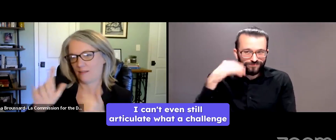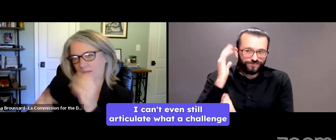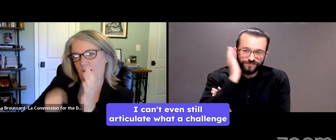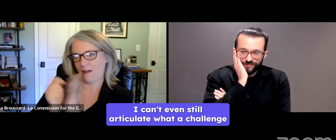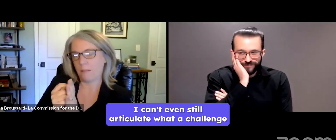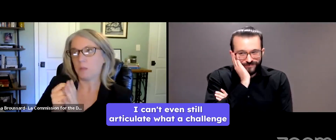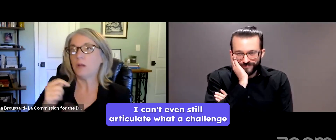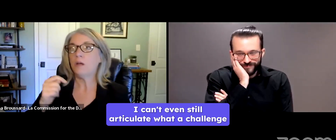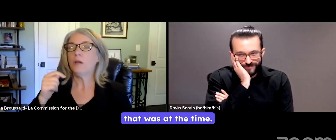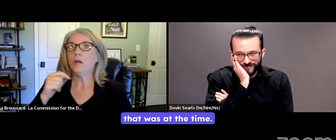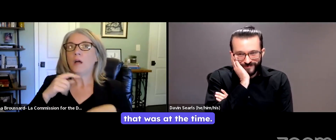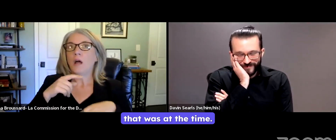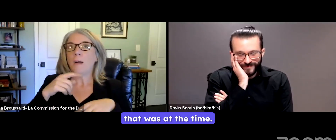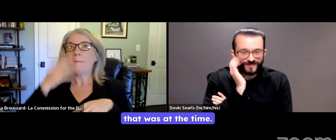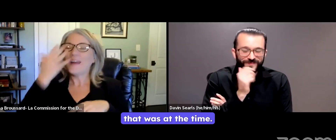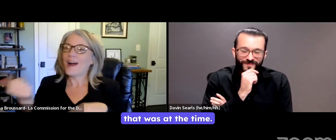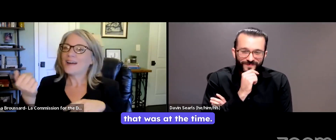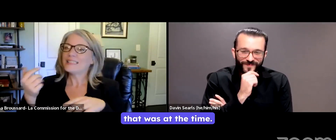articulate what a challenge that was at that time.